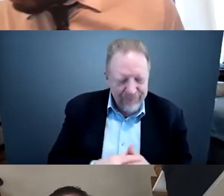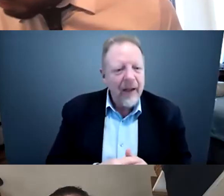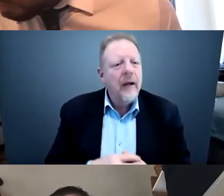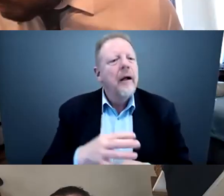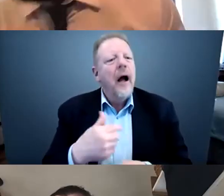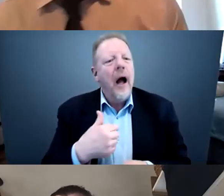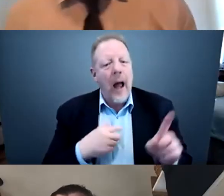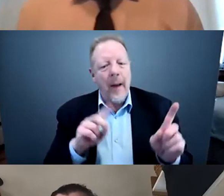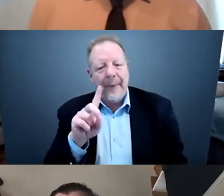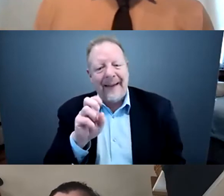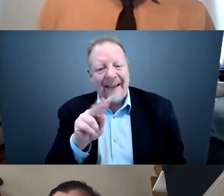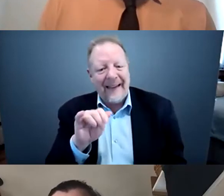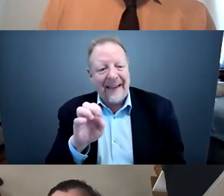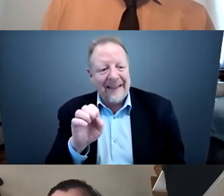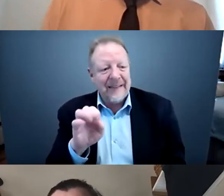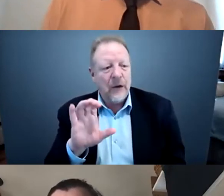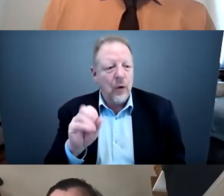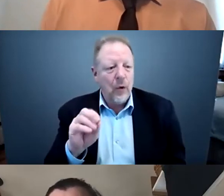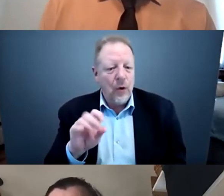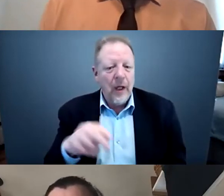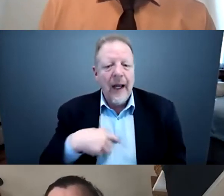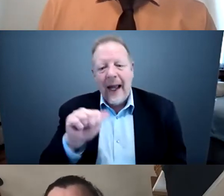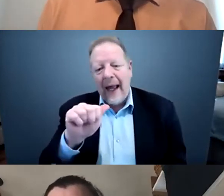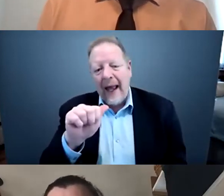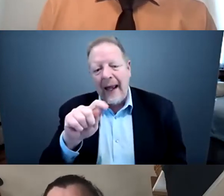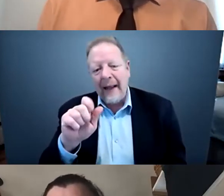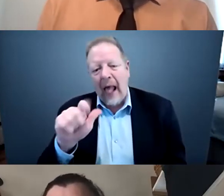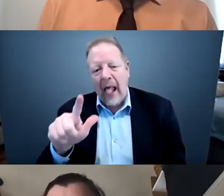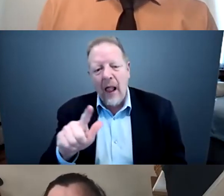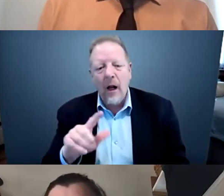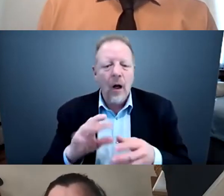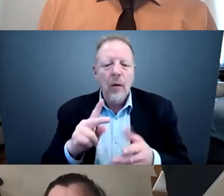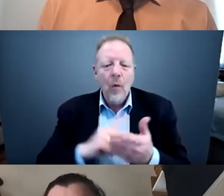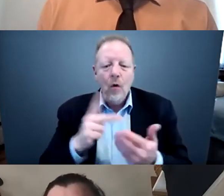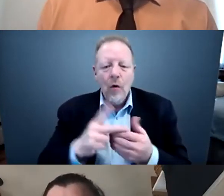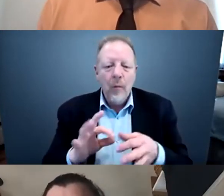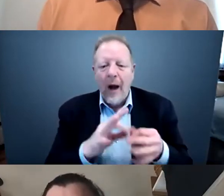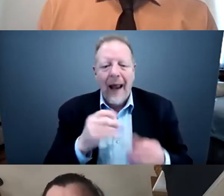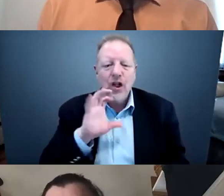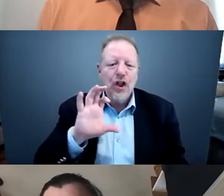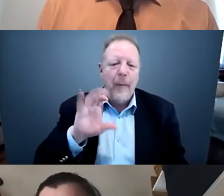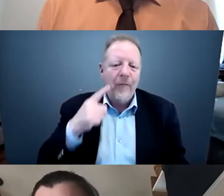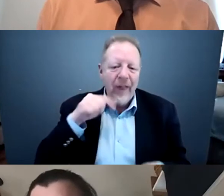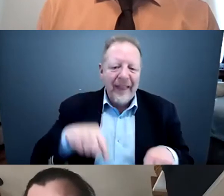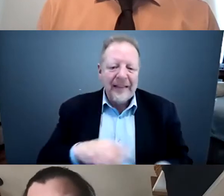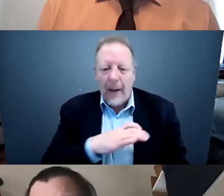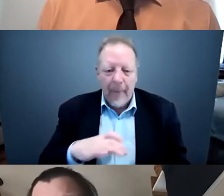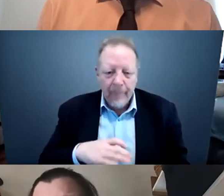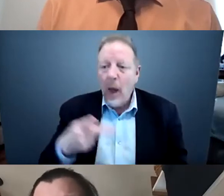I'm Denise Corson. I'm the ATEL Program Coordinator, and I'm the chair for this committee.